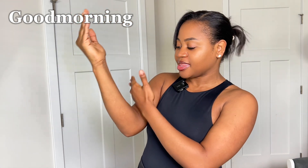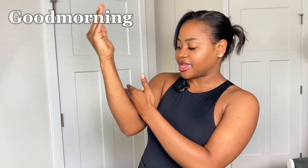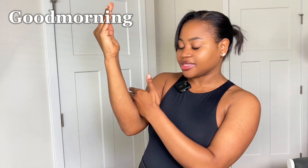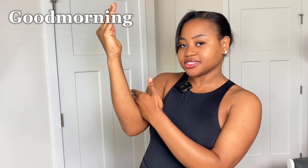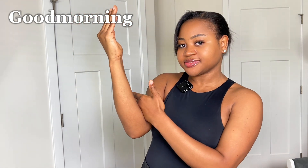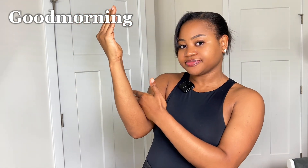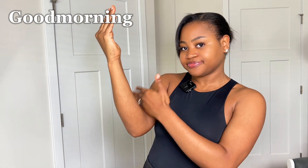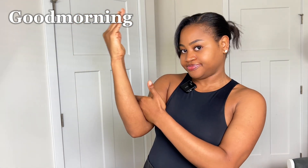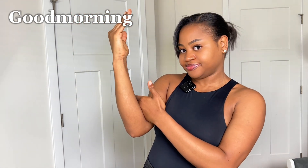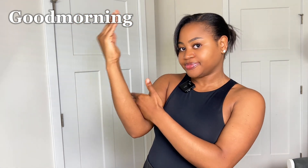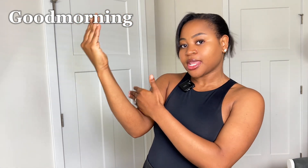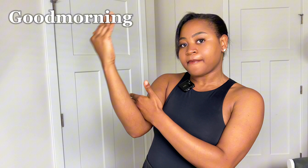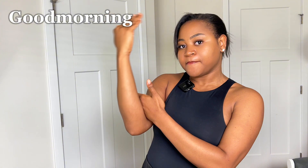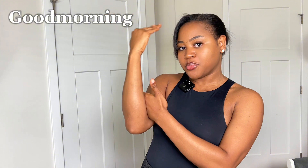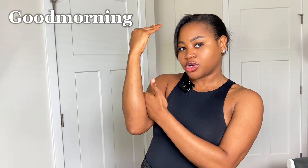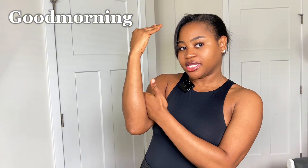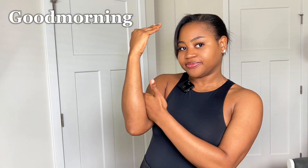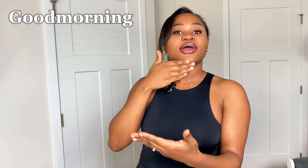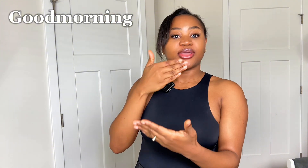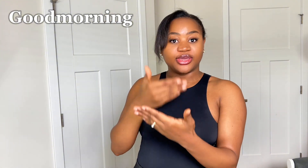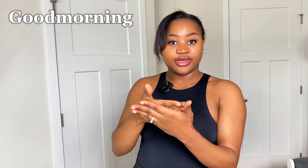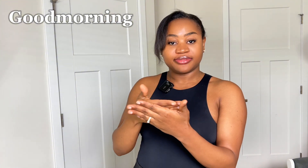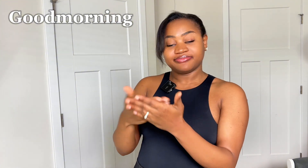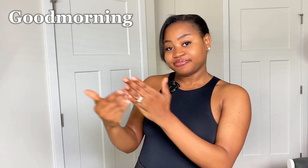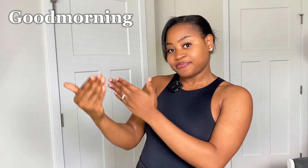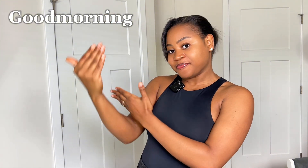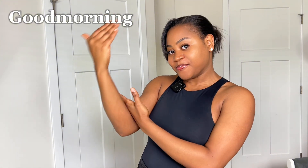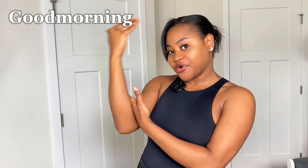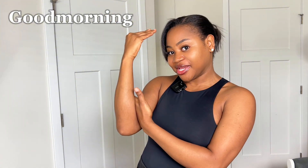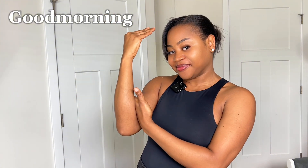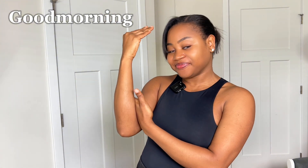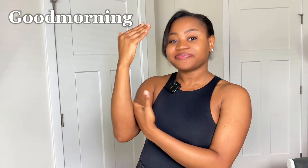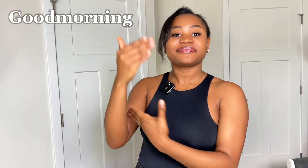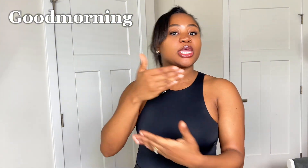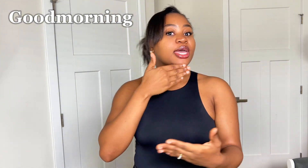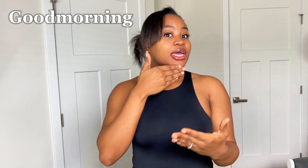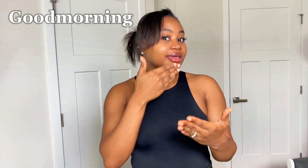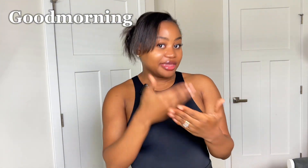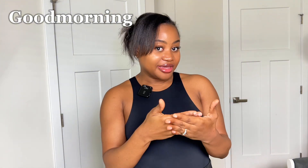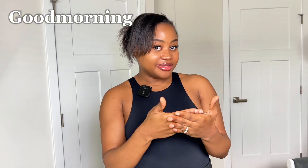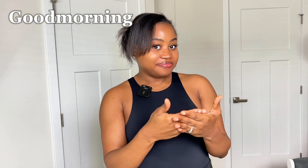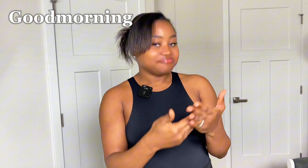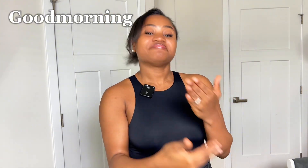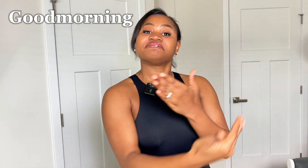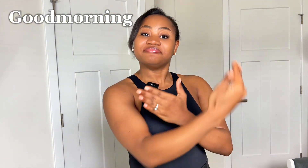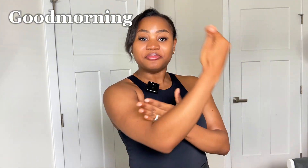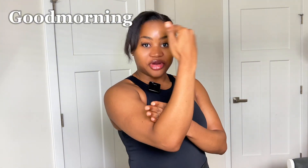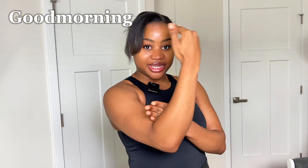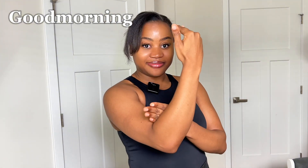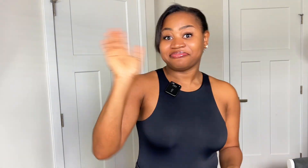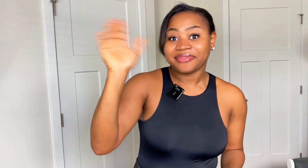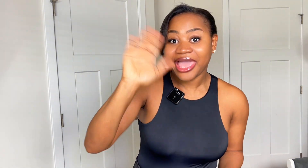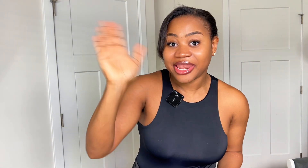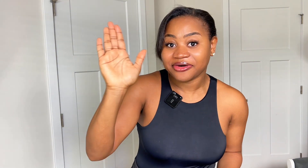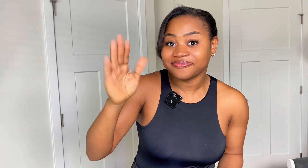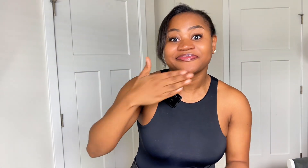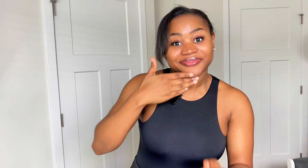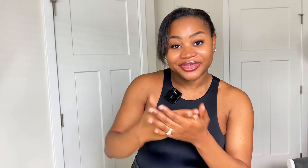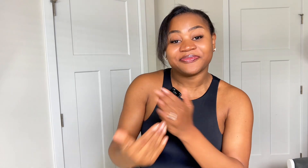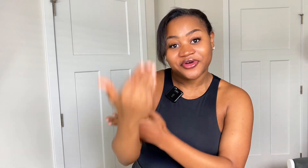Like this. Morning. Good morning. Good morning. Hello. Good